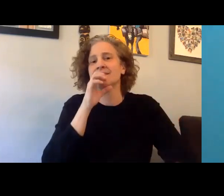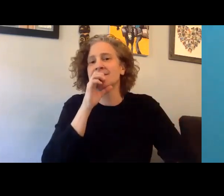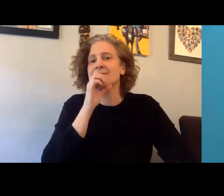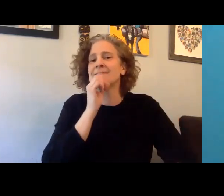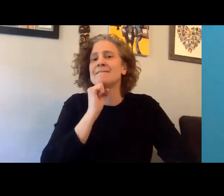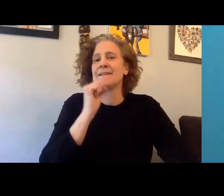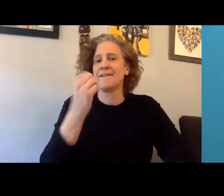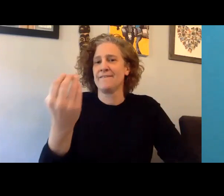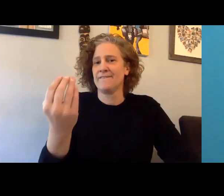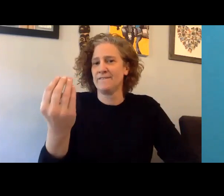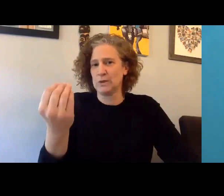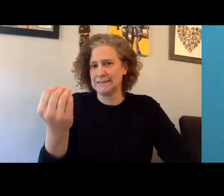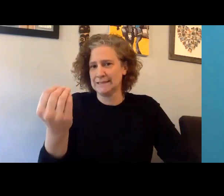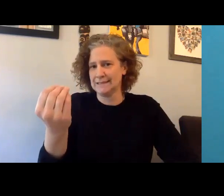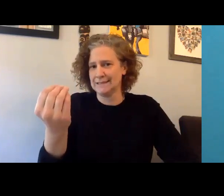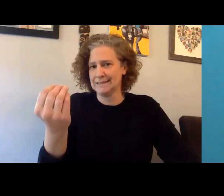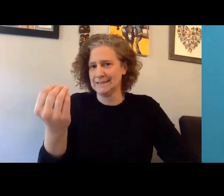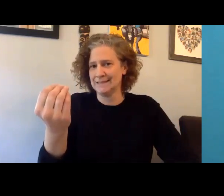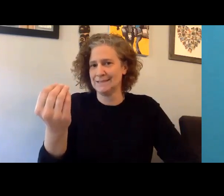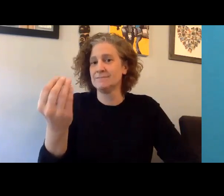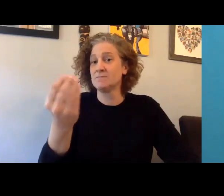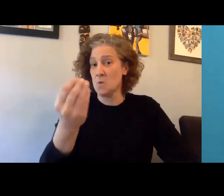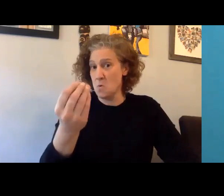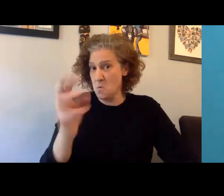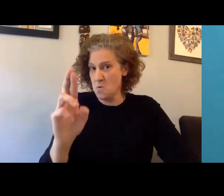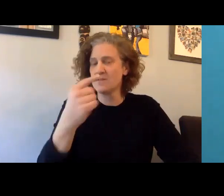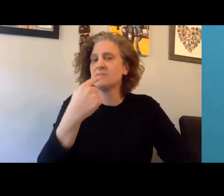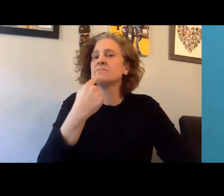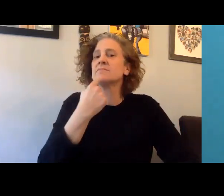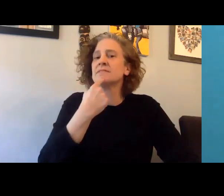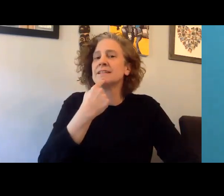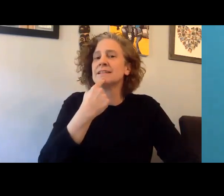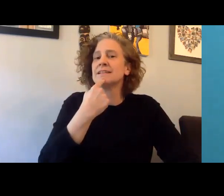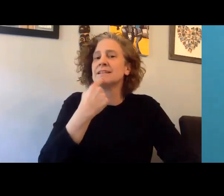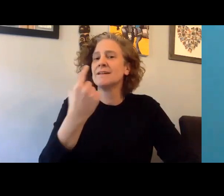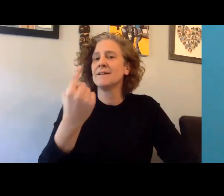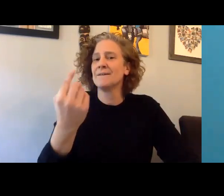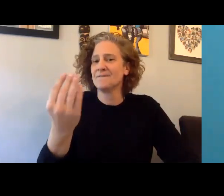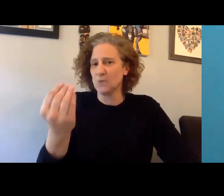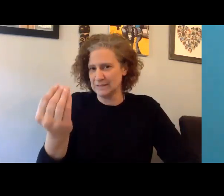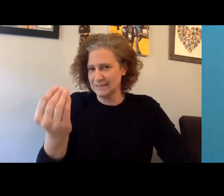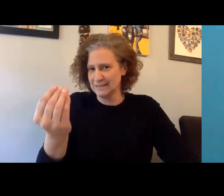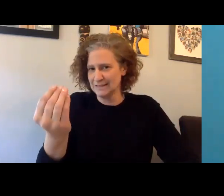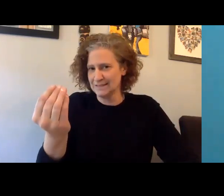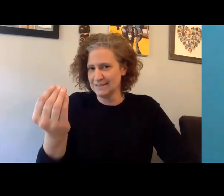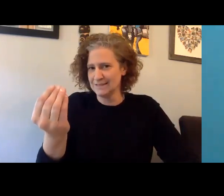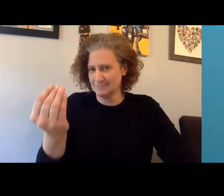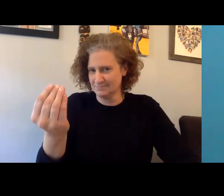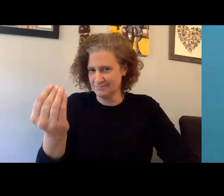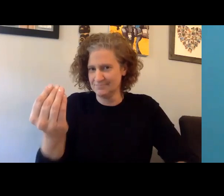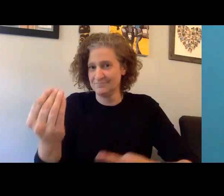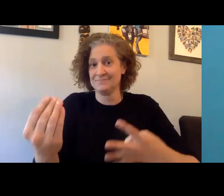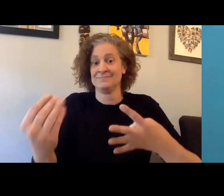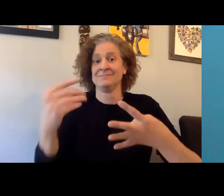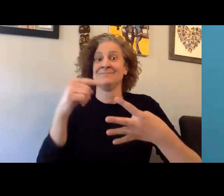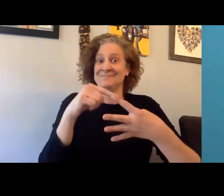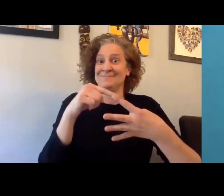My second one is age 14, or I could touch my chin and say